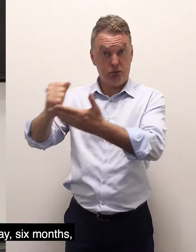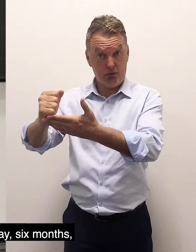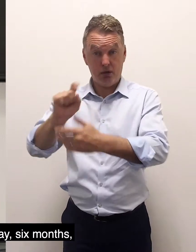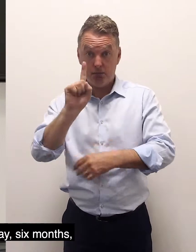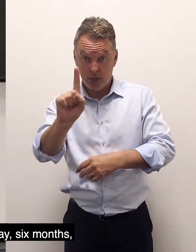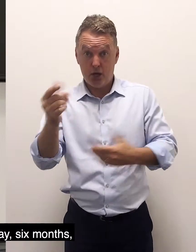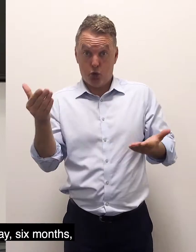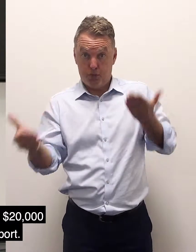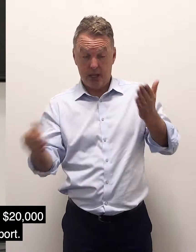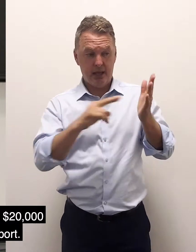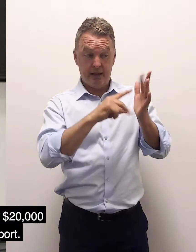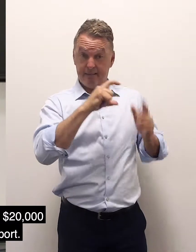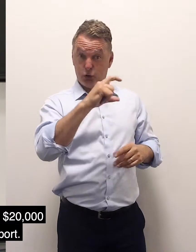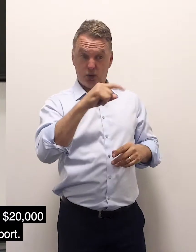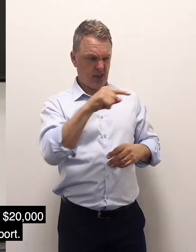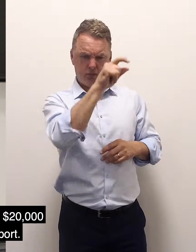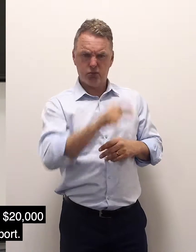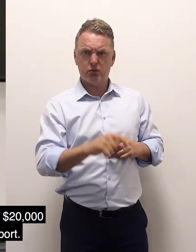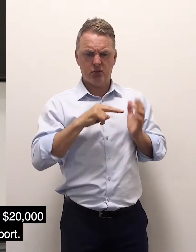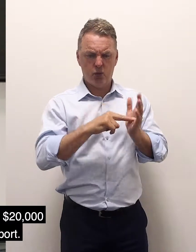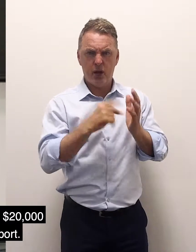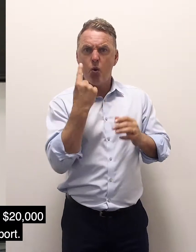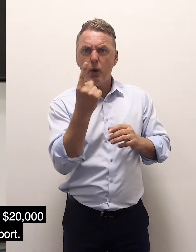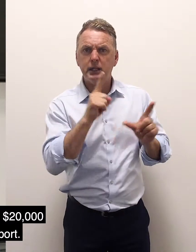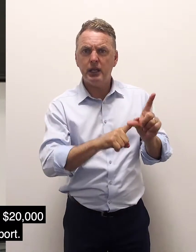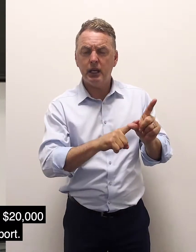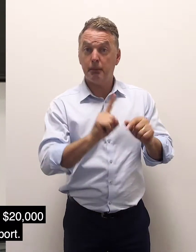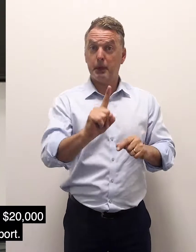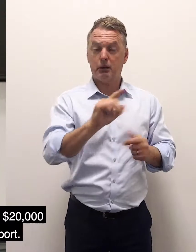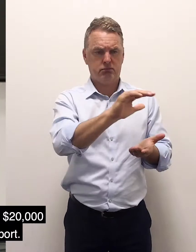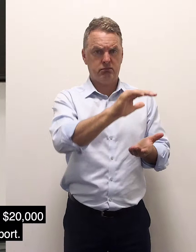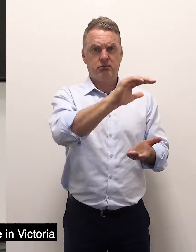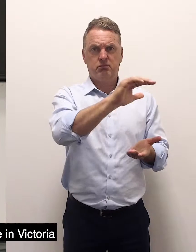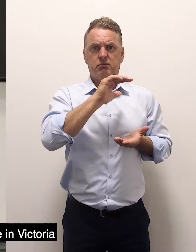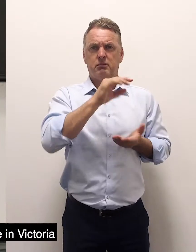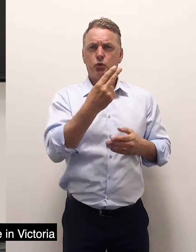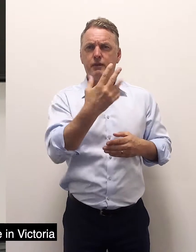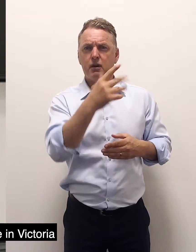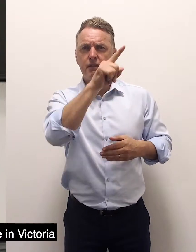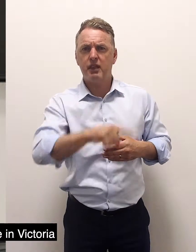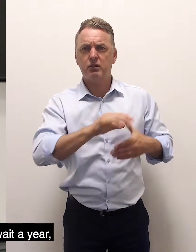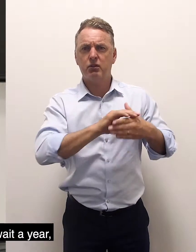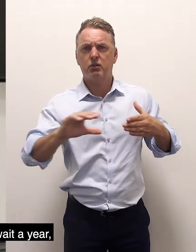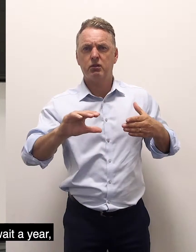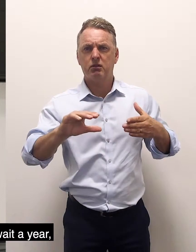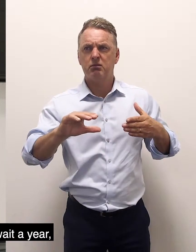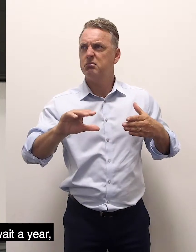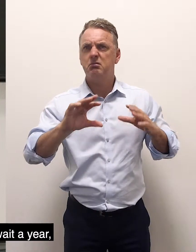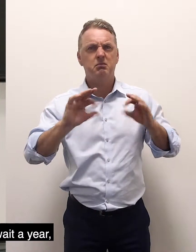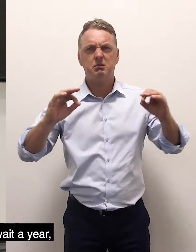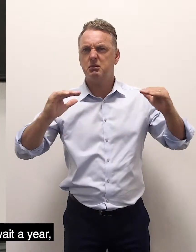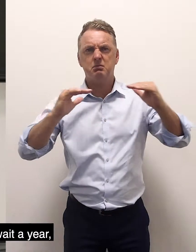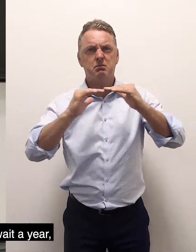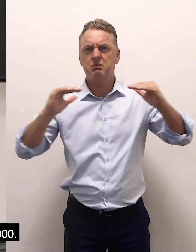wait, let's say 6 months, but then they got $20,000 for their support. Whereas someone in Victoria may have had to